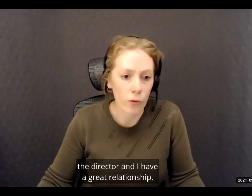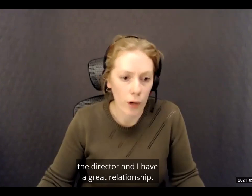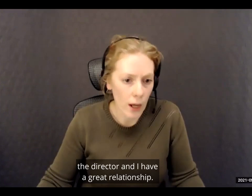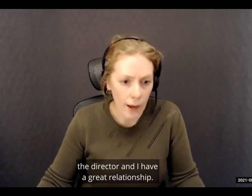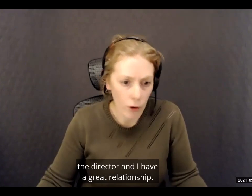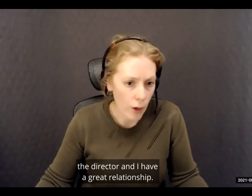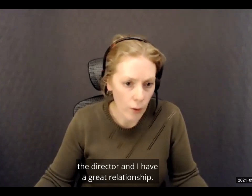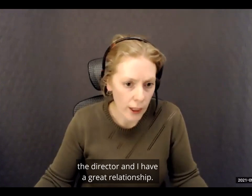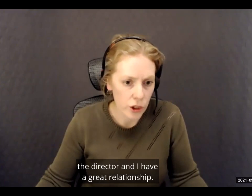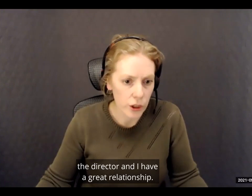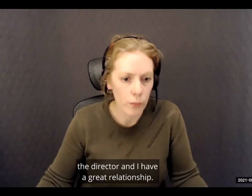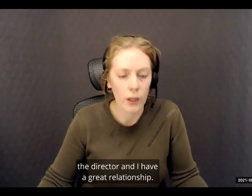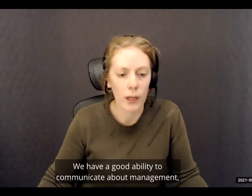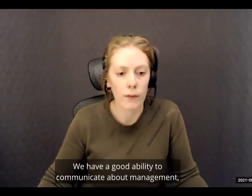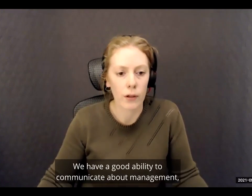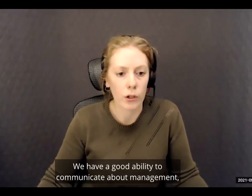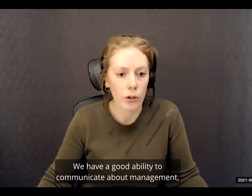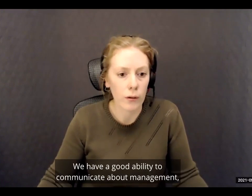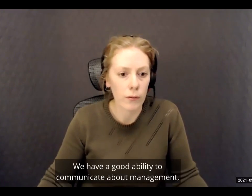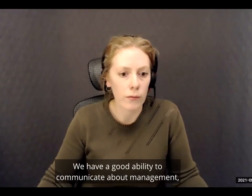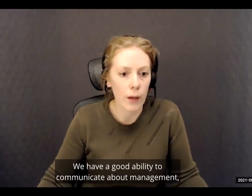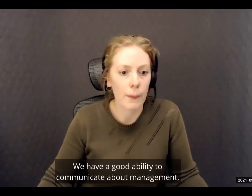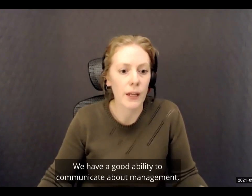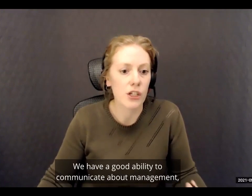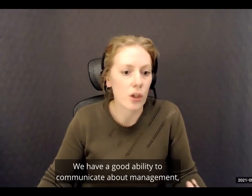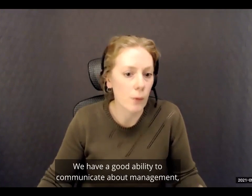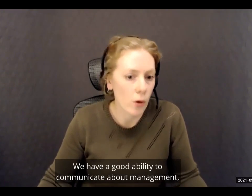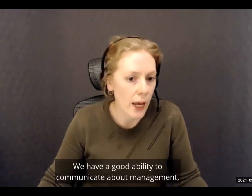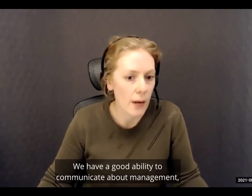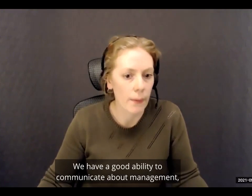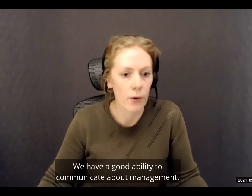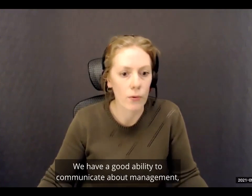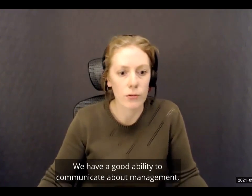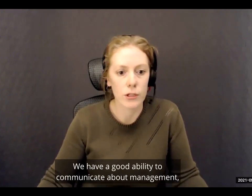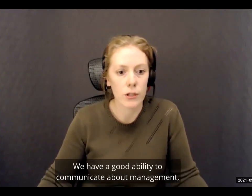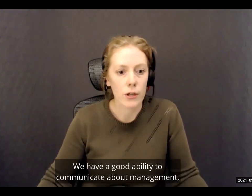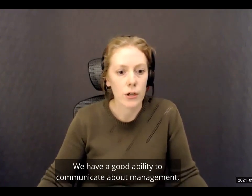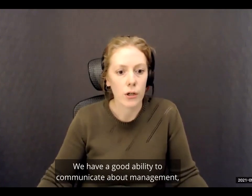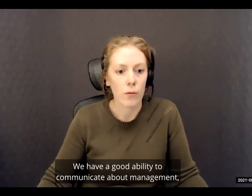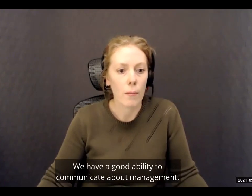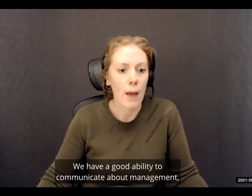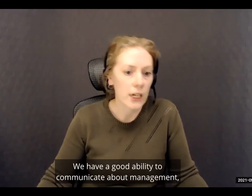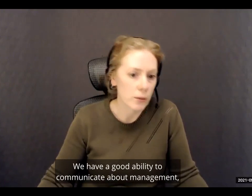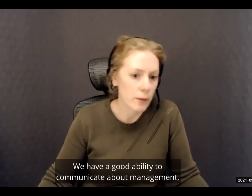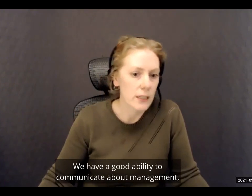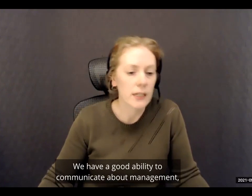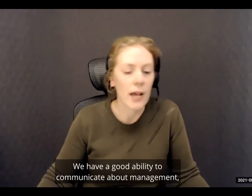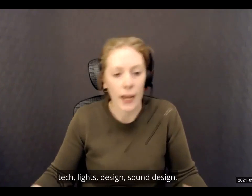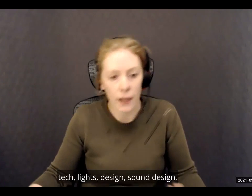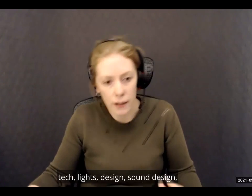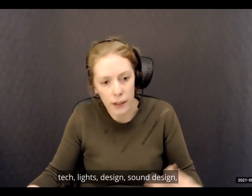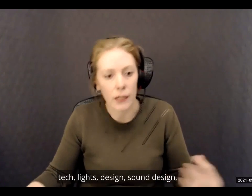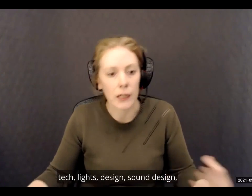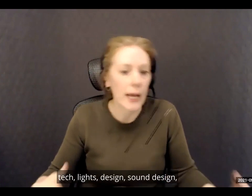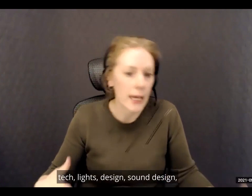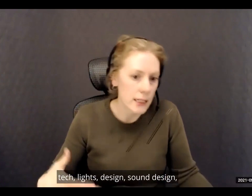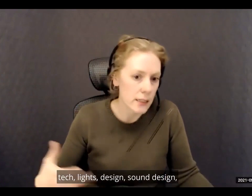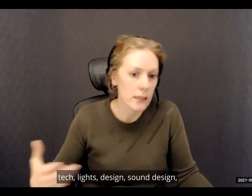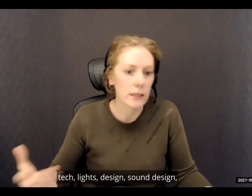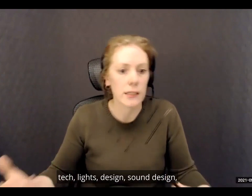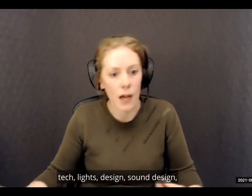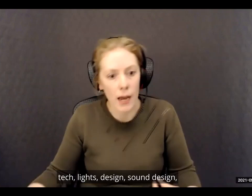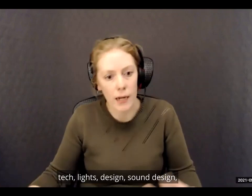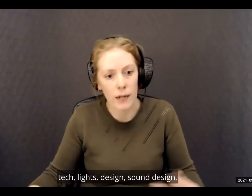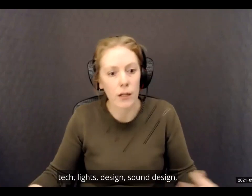the director and I have a great relationship. We have a good ability to communicate about, you know, management, tech,